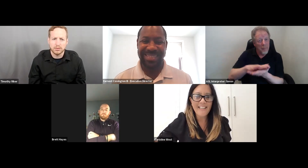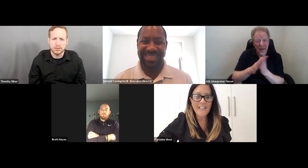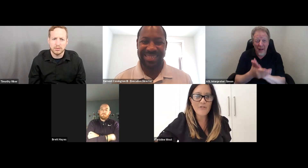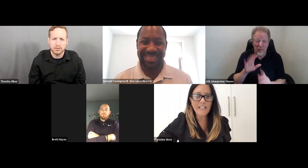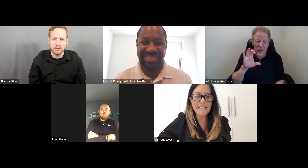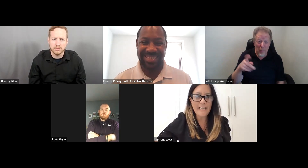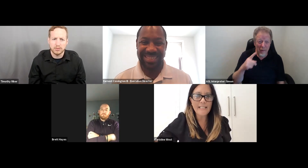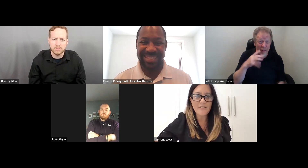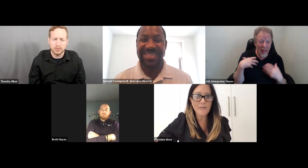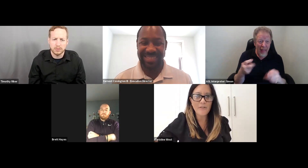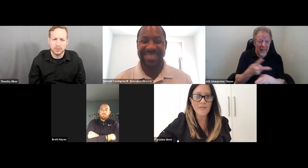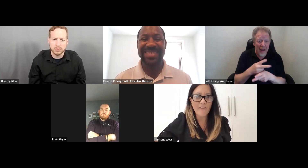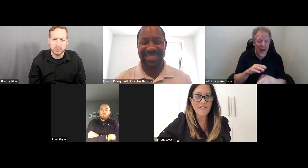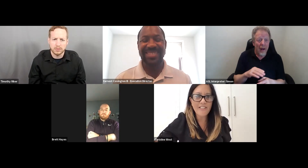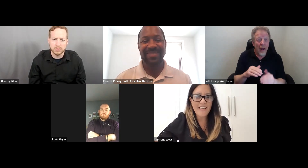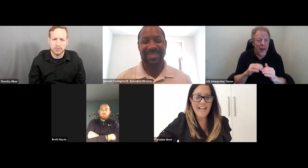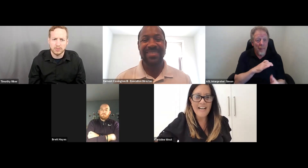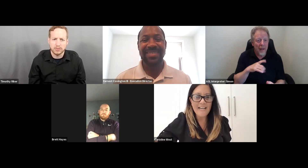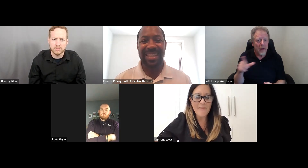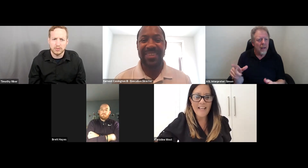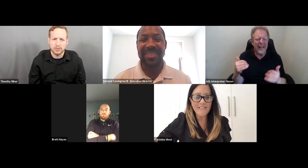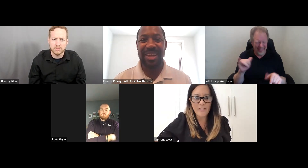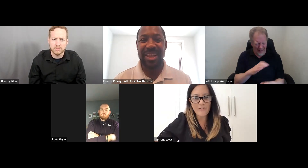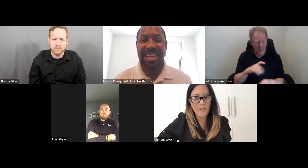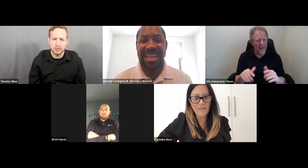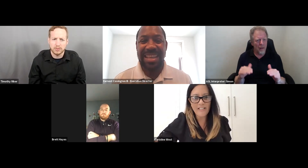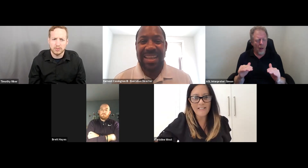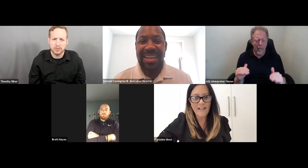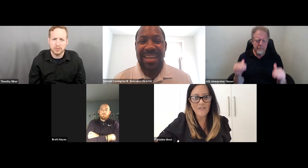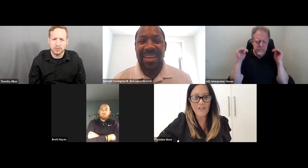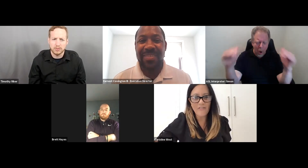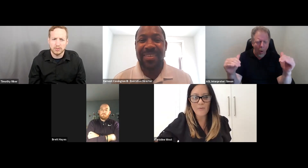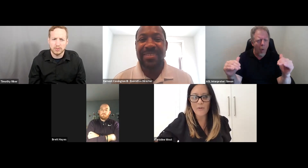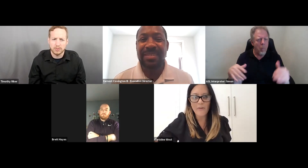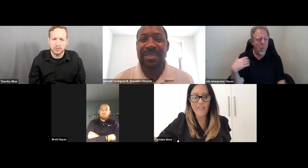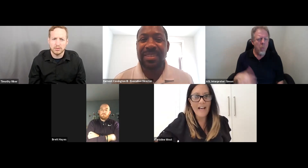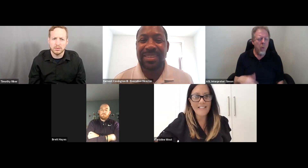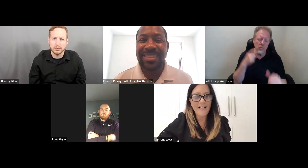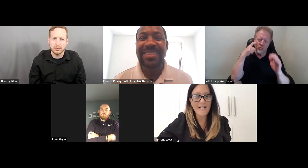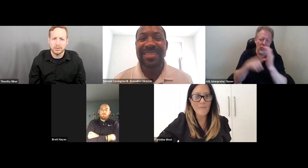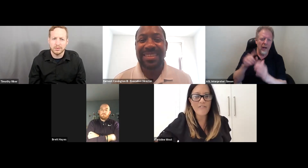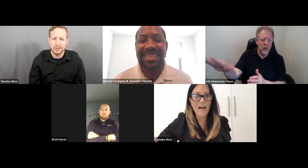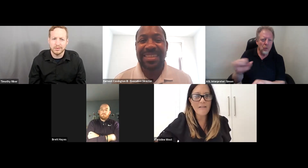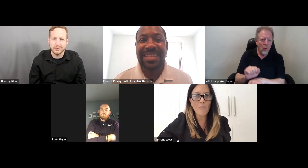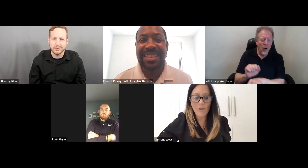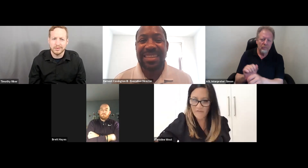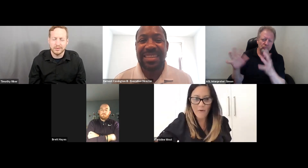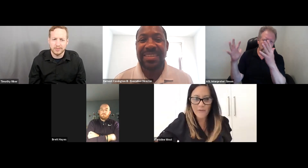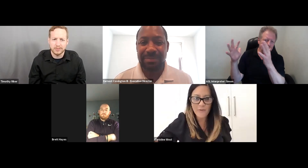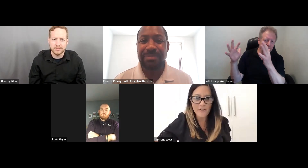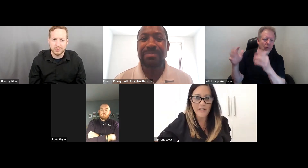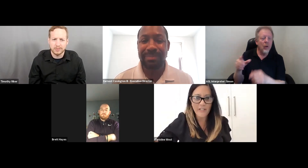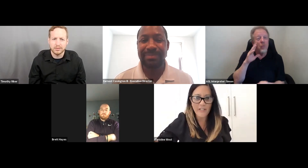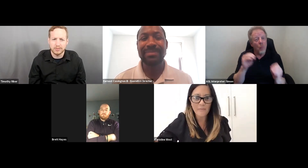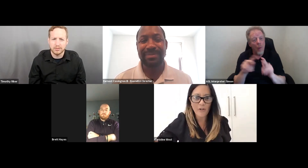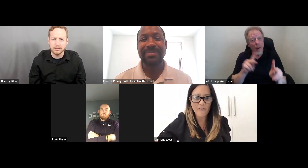Committee. He's really taken it to a new level. And so I just want to recognize all of his work with that. We've got more folks